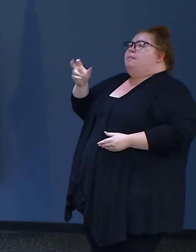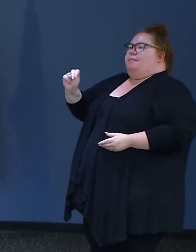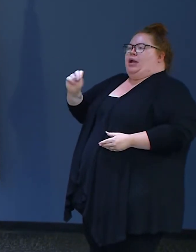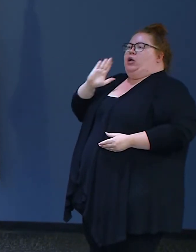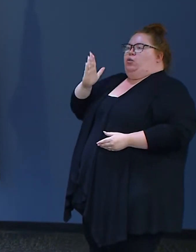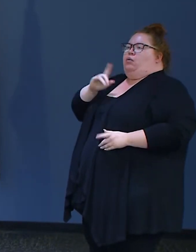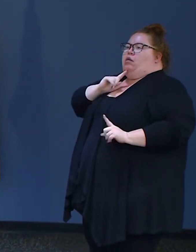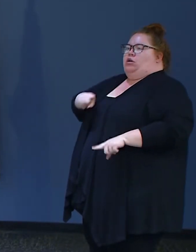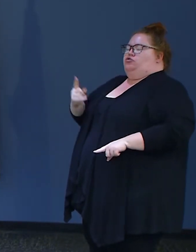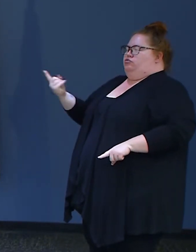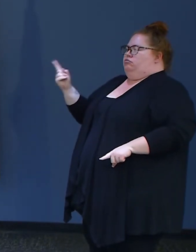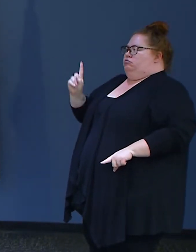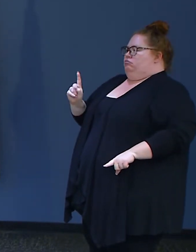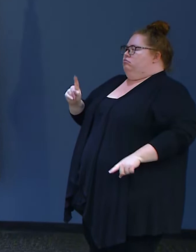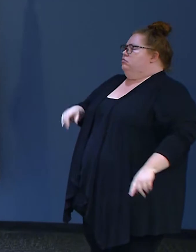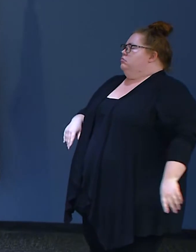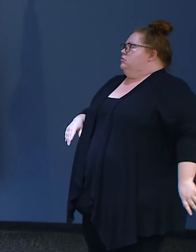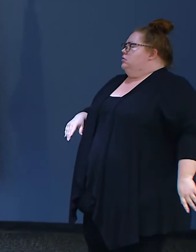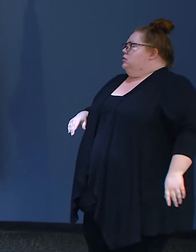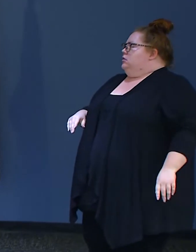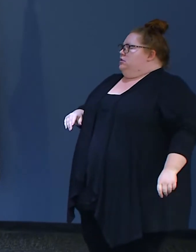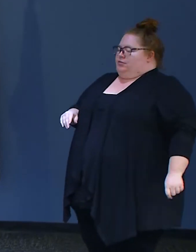that. Okay.